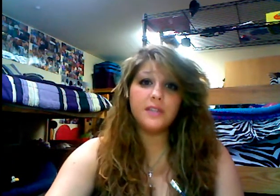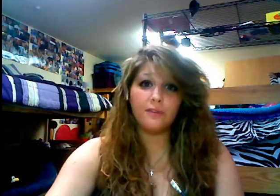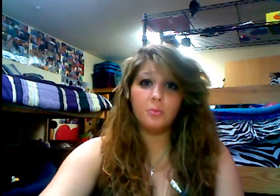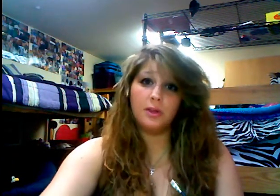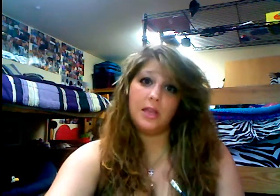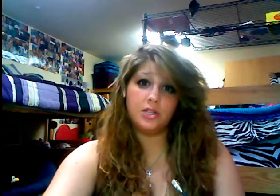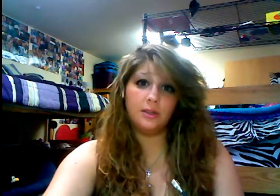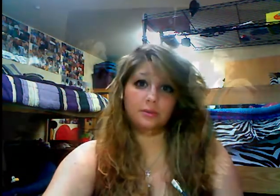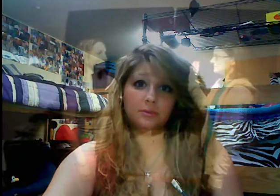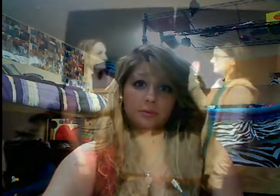deaf communication.